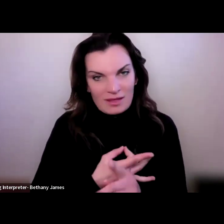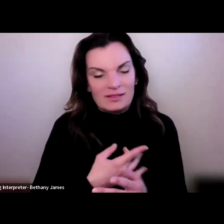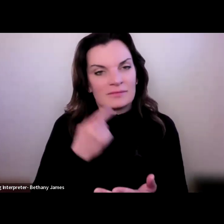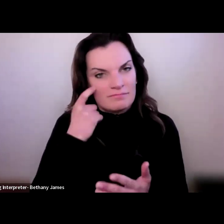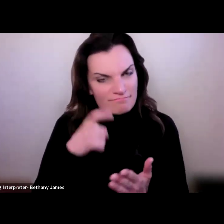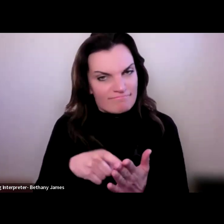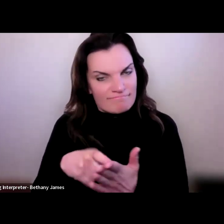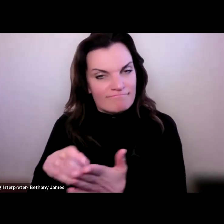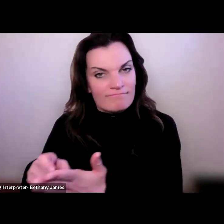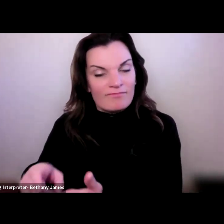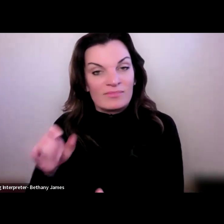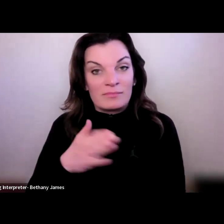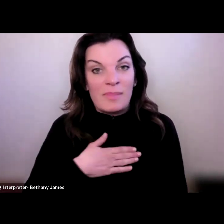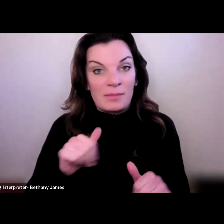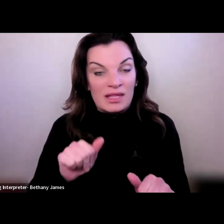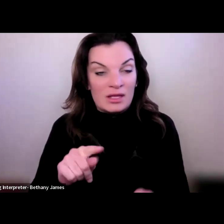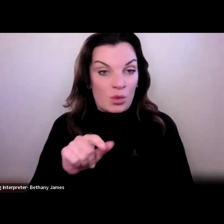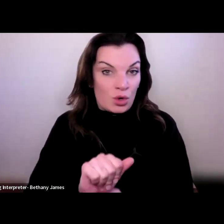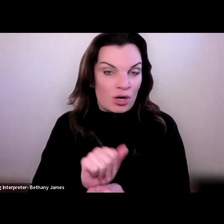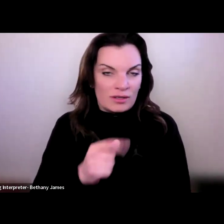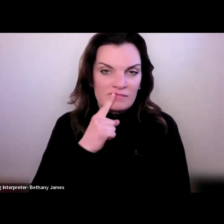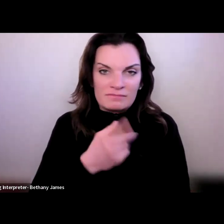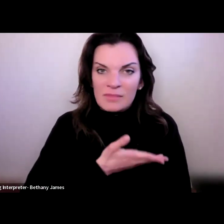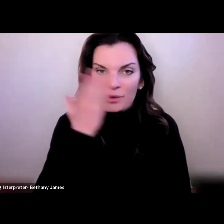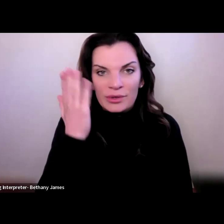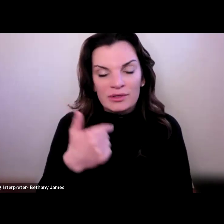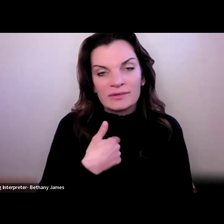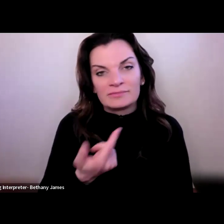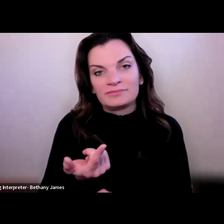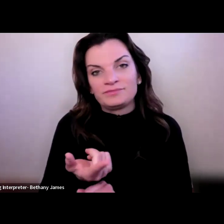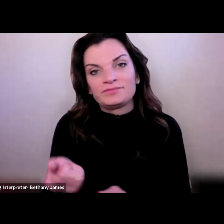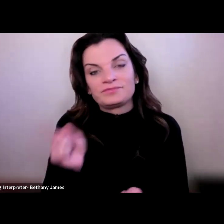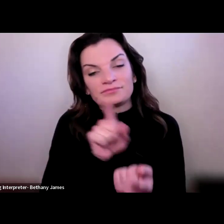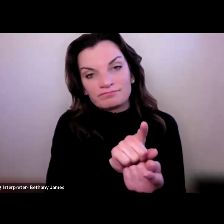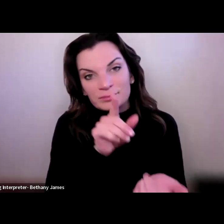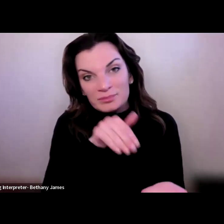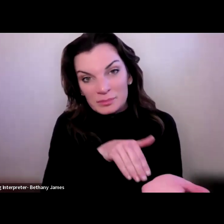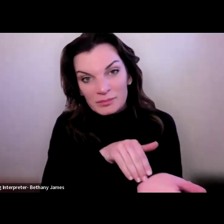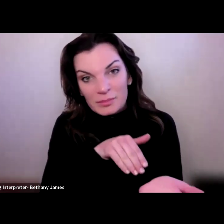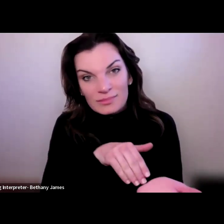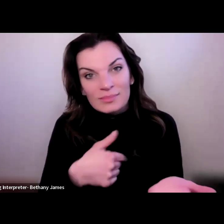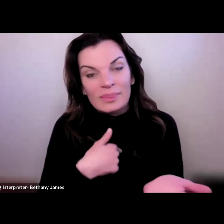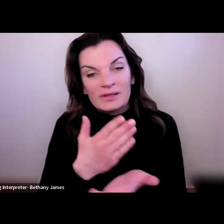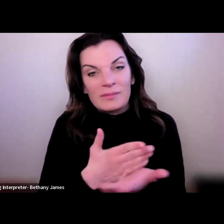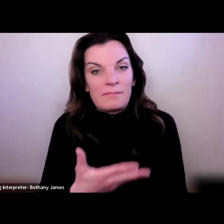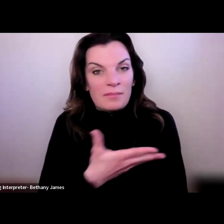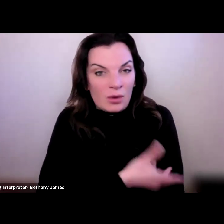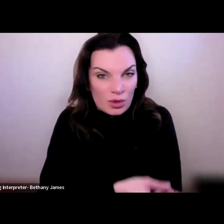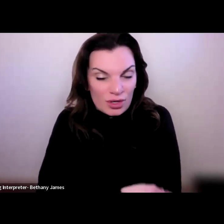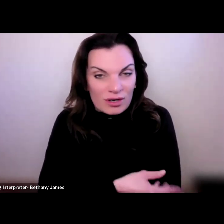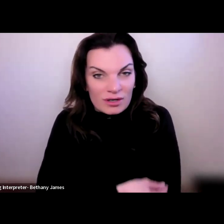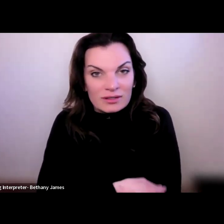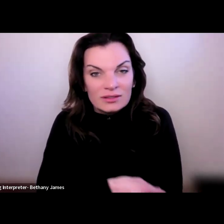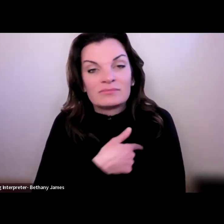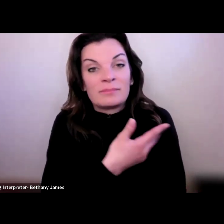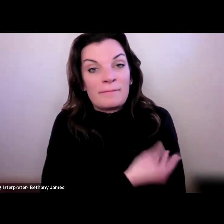that gradually took away my ability to work. I went to see a doctor. I got some basic blood work done. And when all my